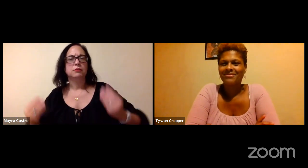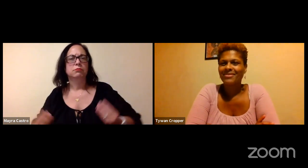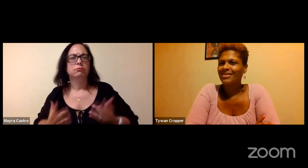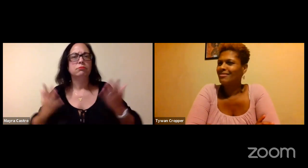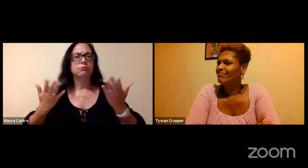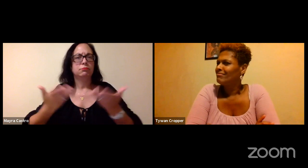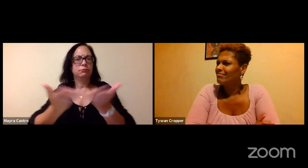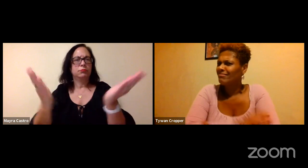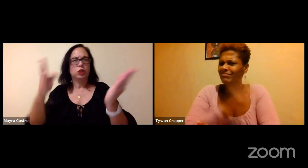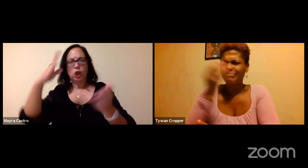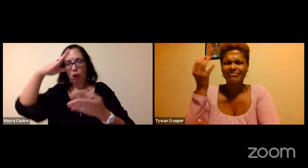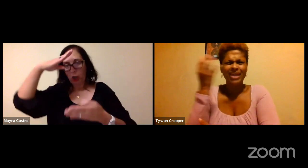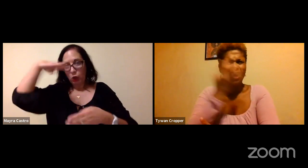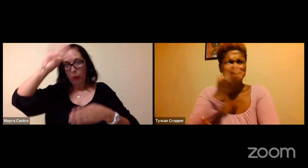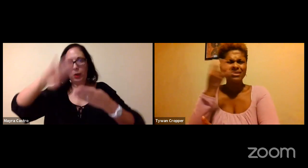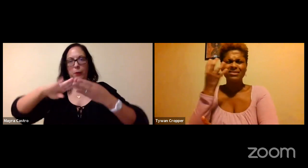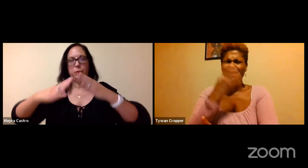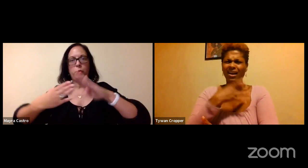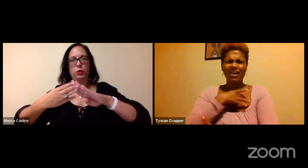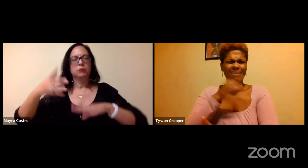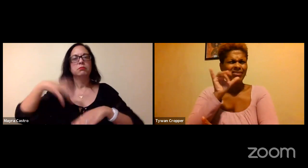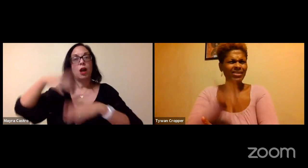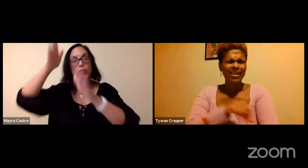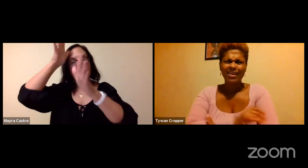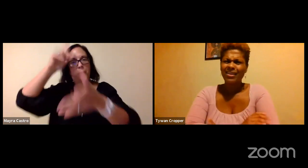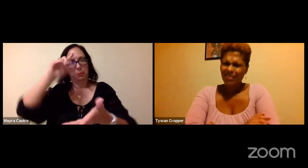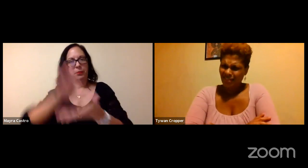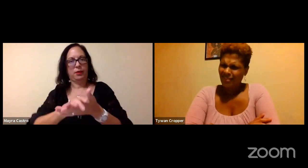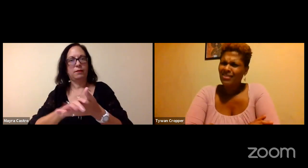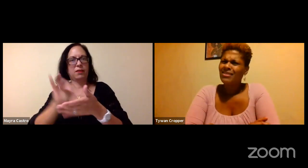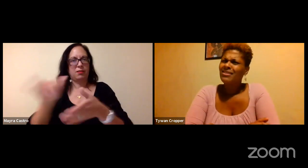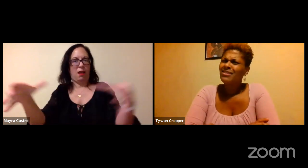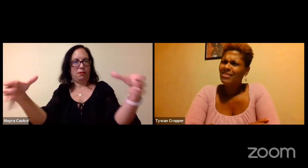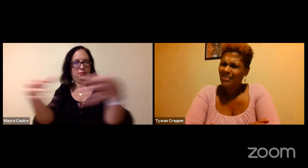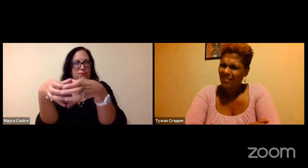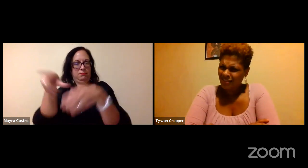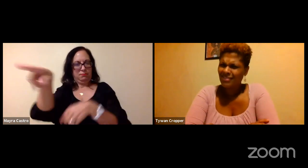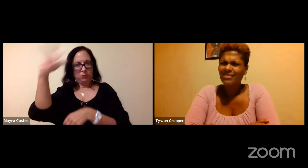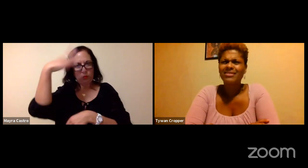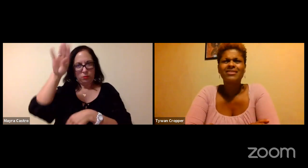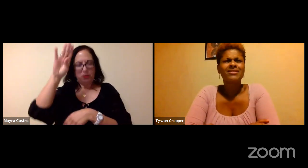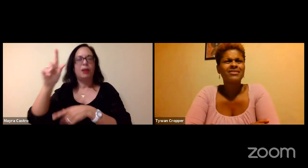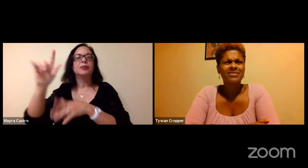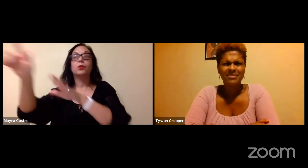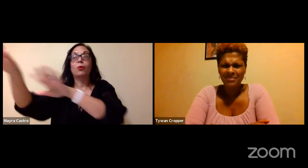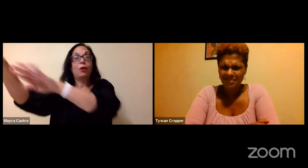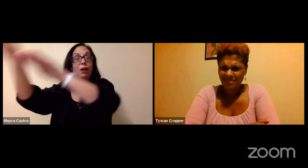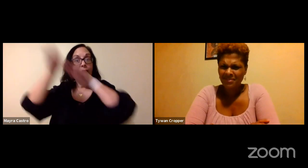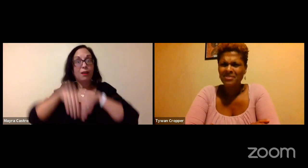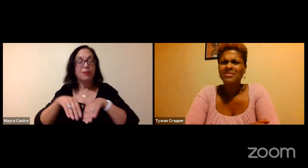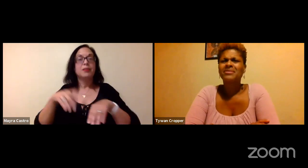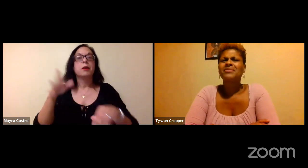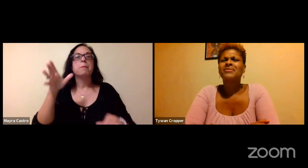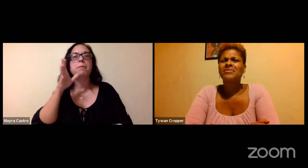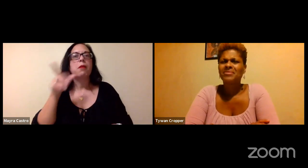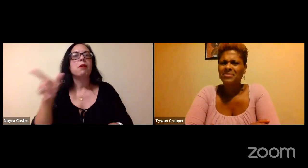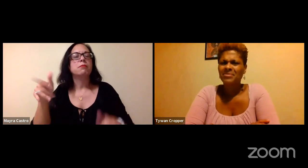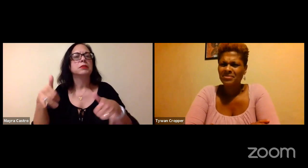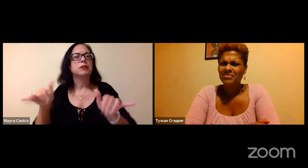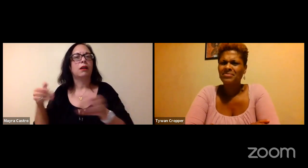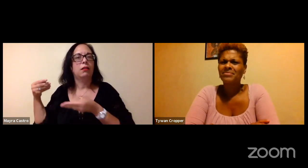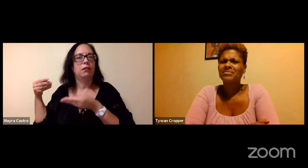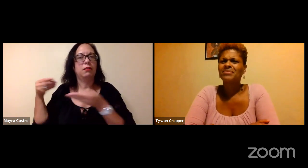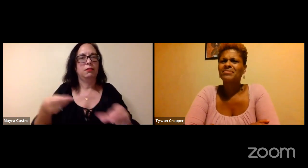Strong on festivals, celebrating happiness, I like that. celebrating happiness.